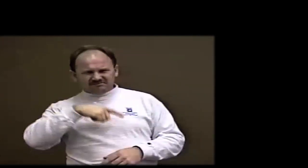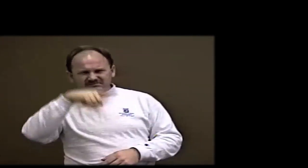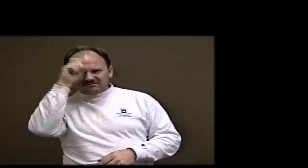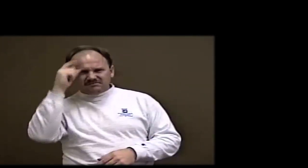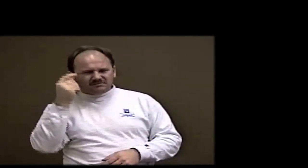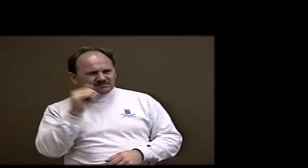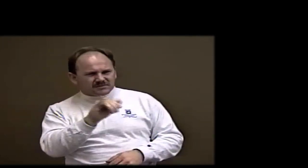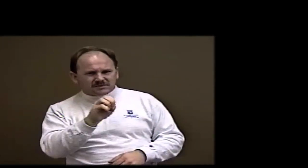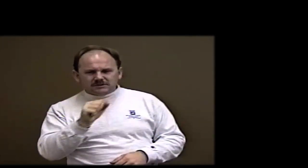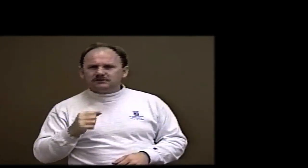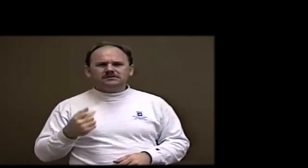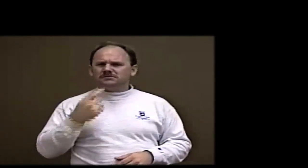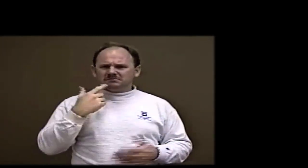yes.